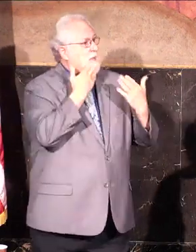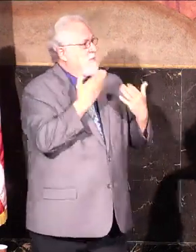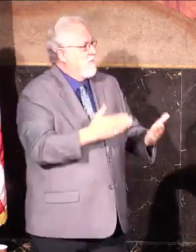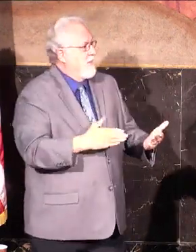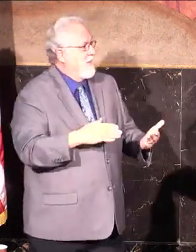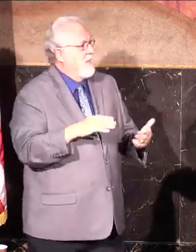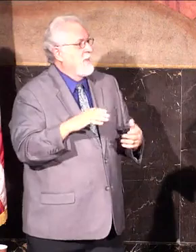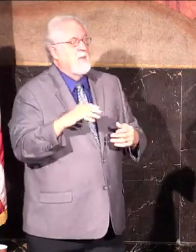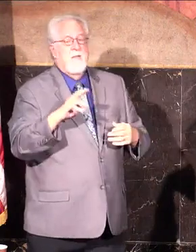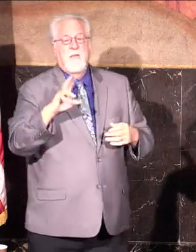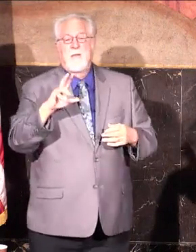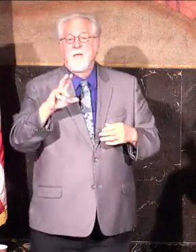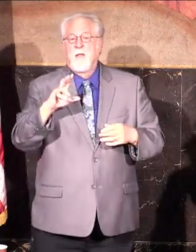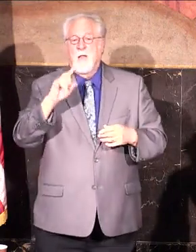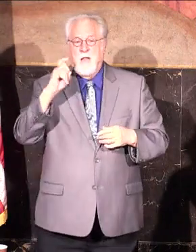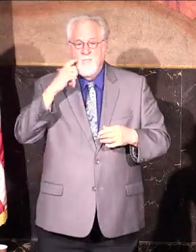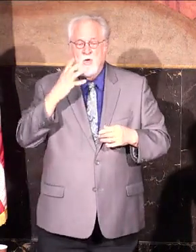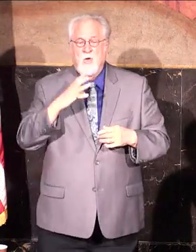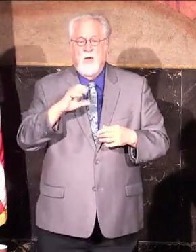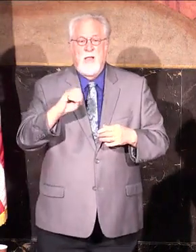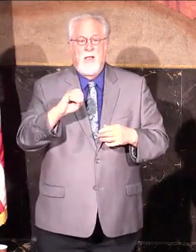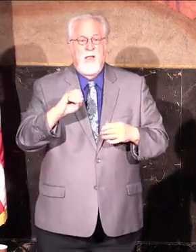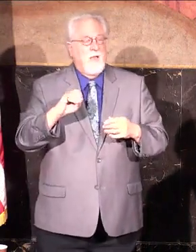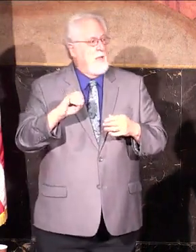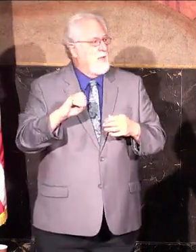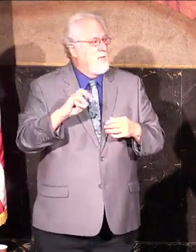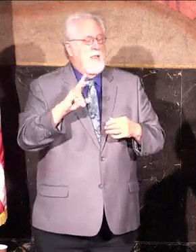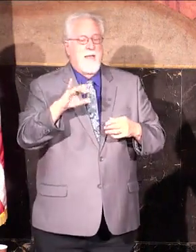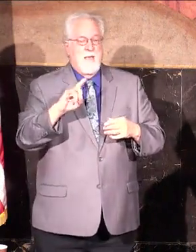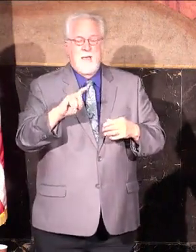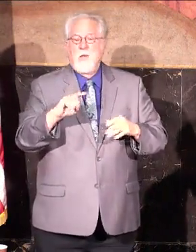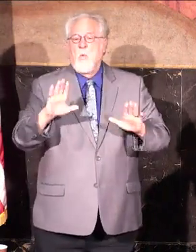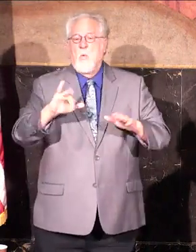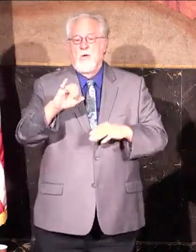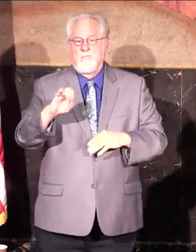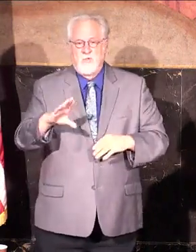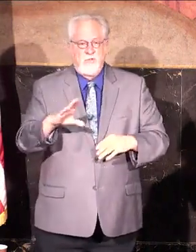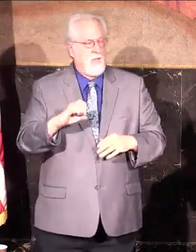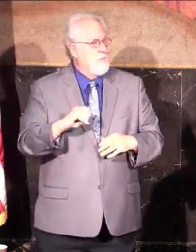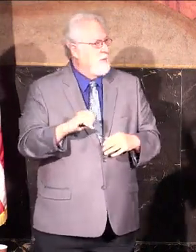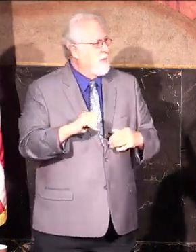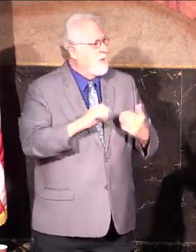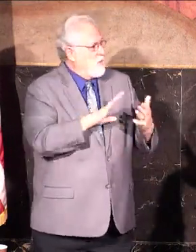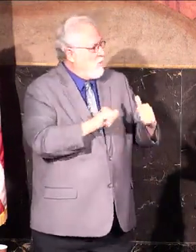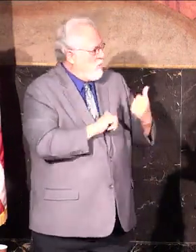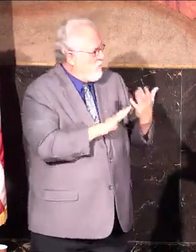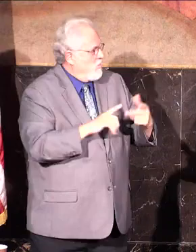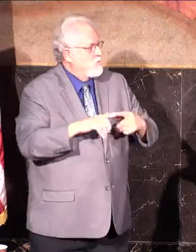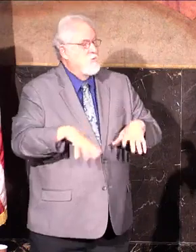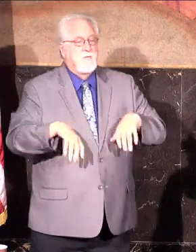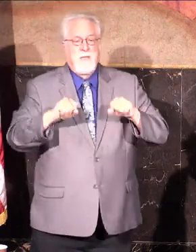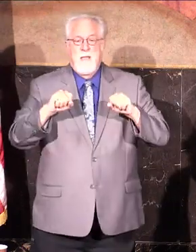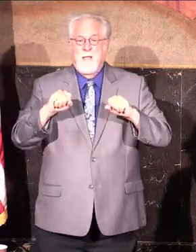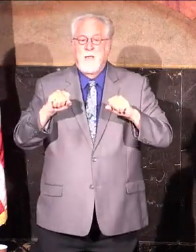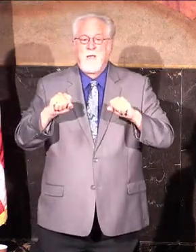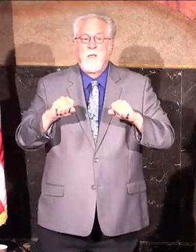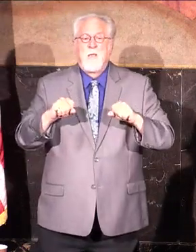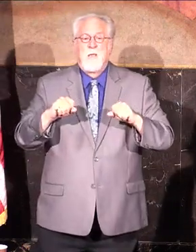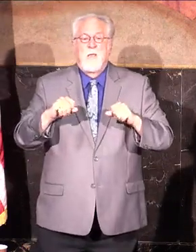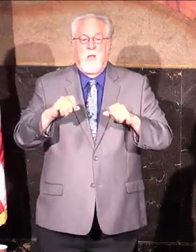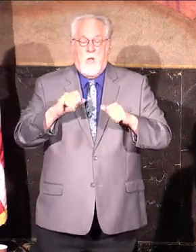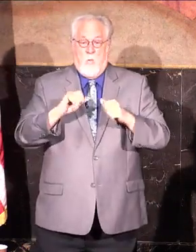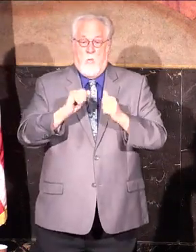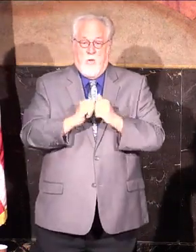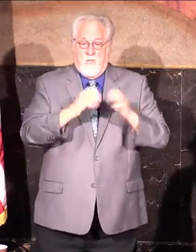team. They've done a fantastic job, and Governor, for this very data-driven approach that you have taken. Its strategy